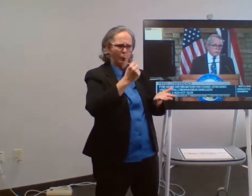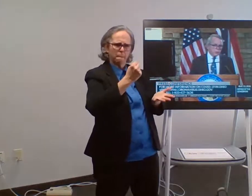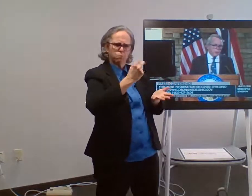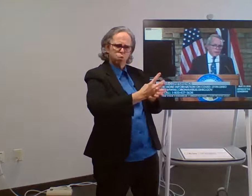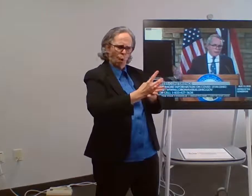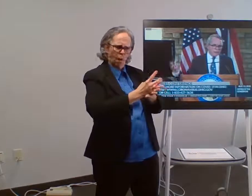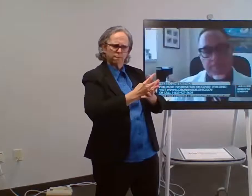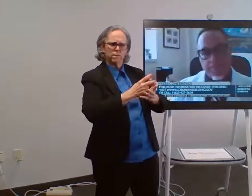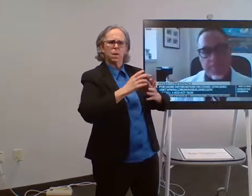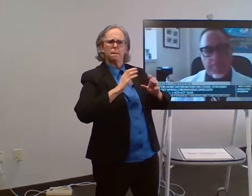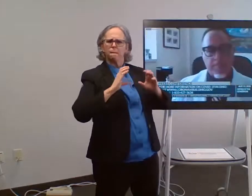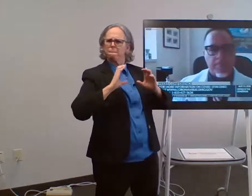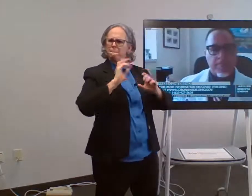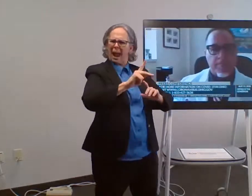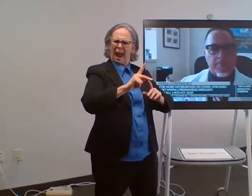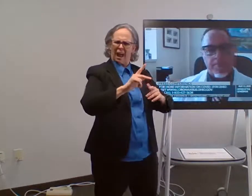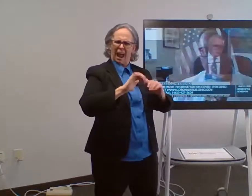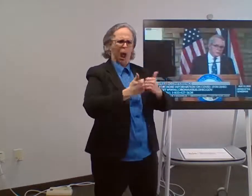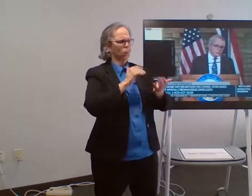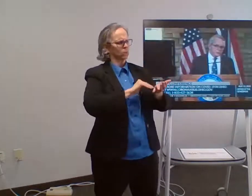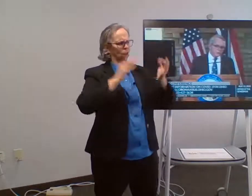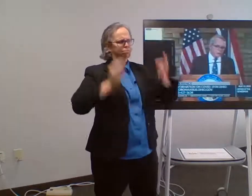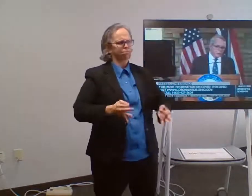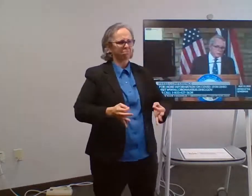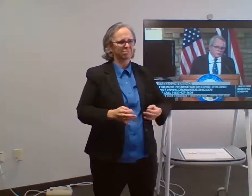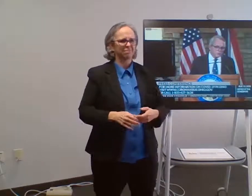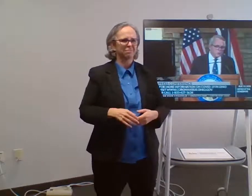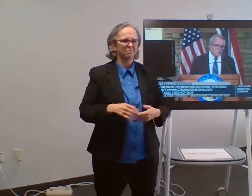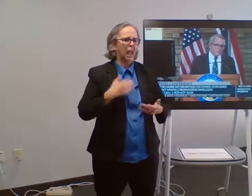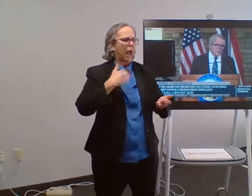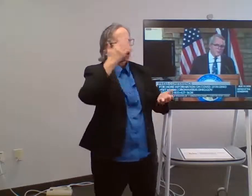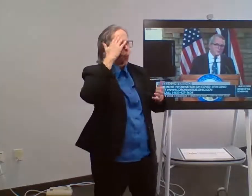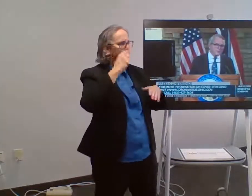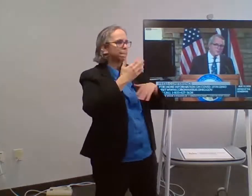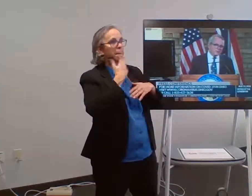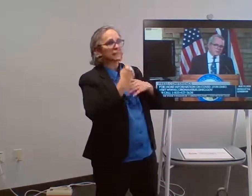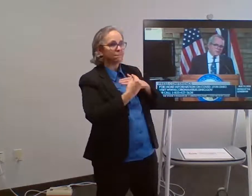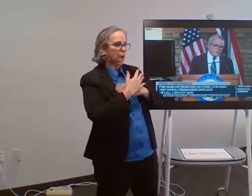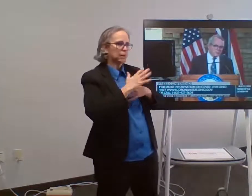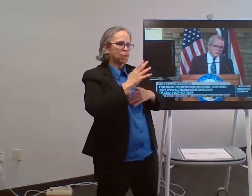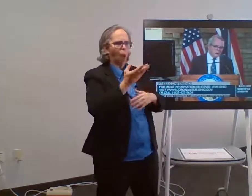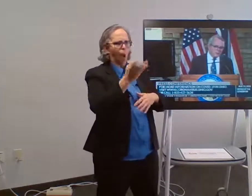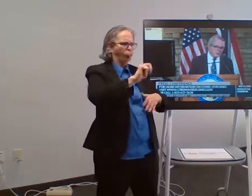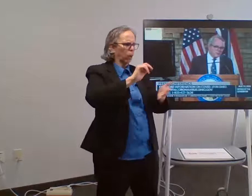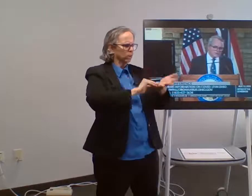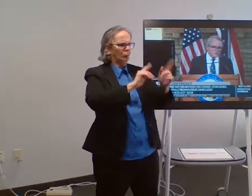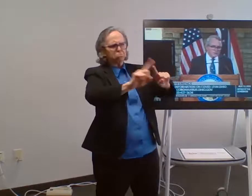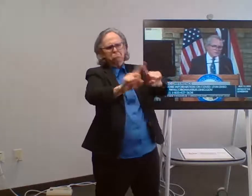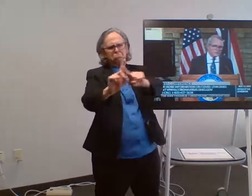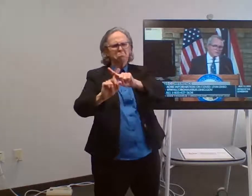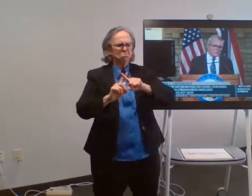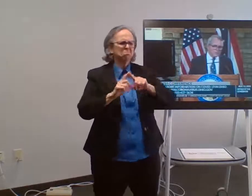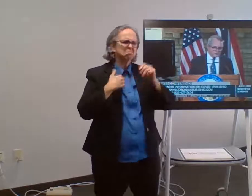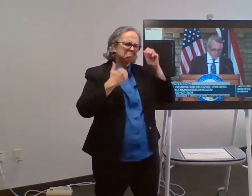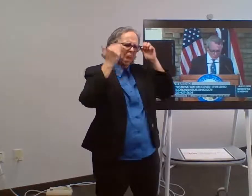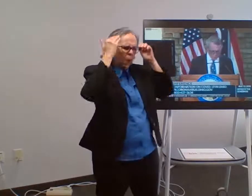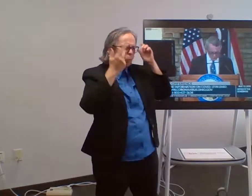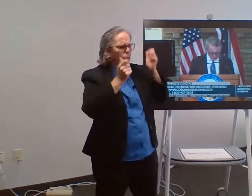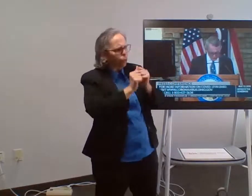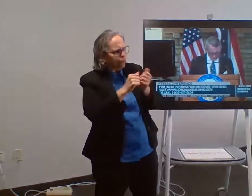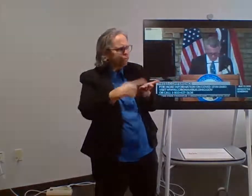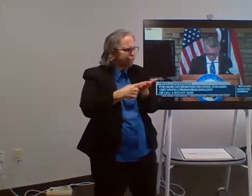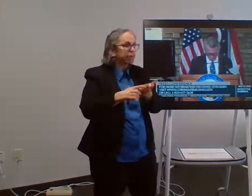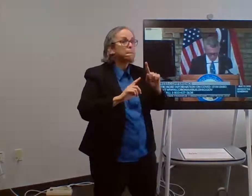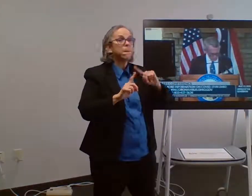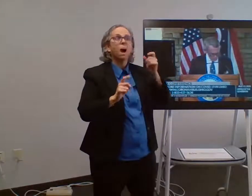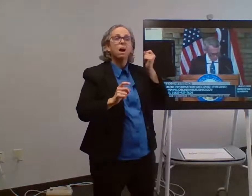if people guidance, I know the best advice is see their own doctor, but we do have people watching this, and you have an opportunity